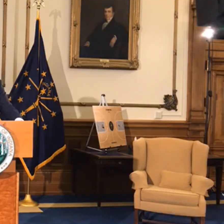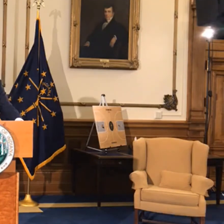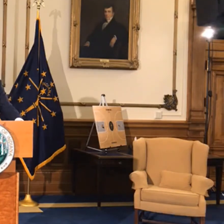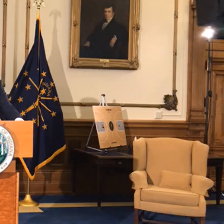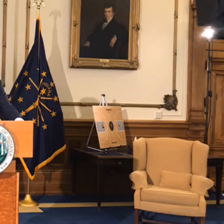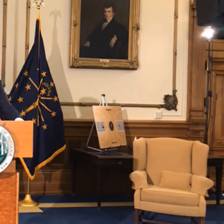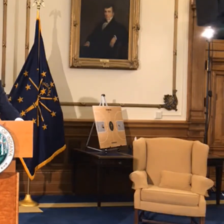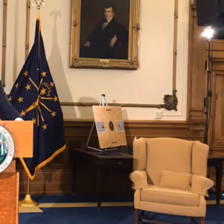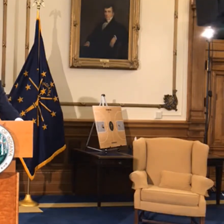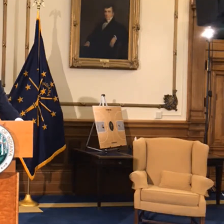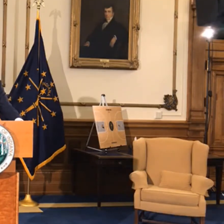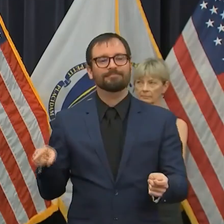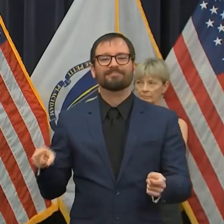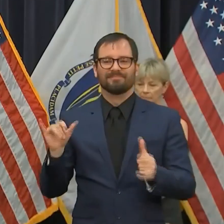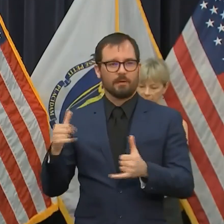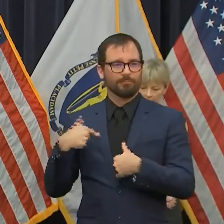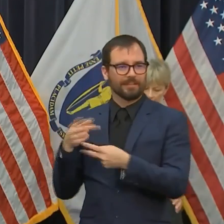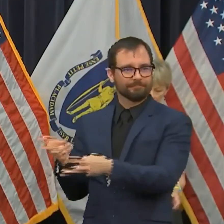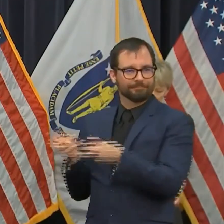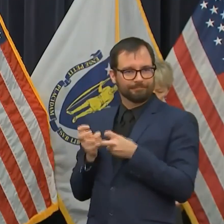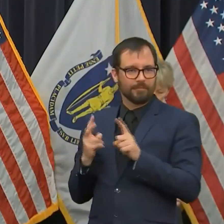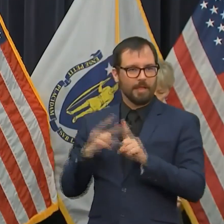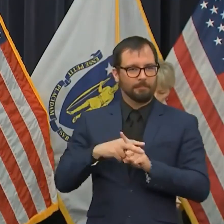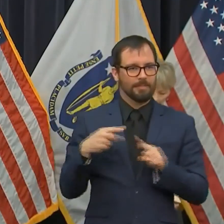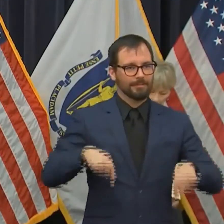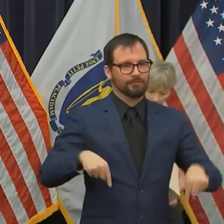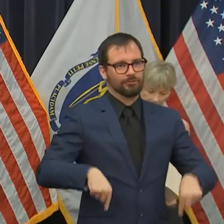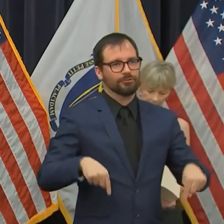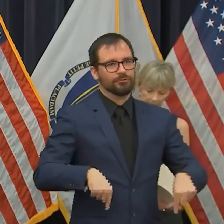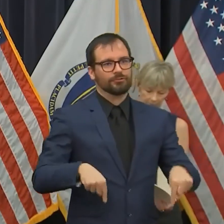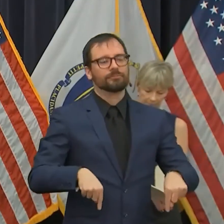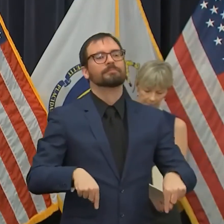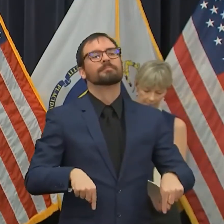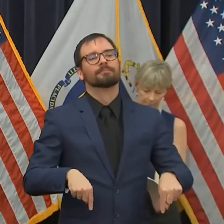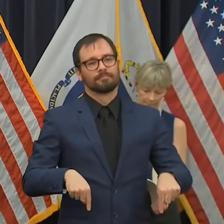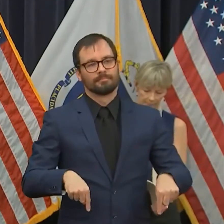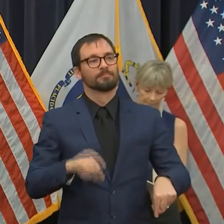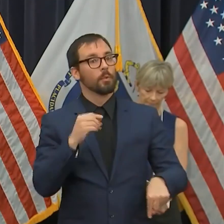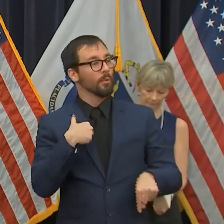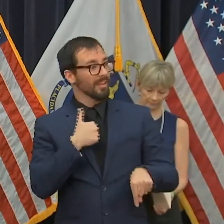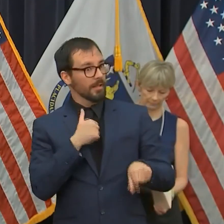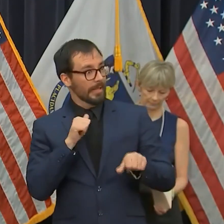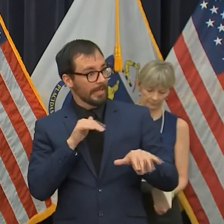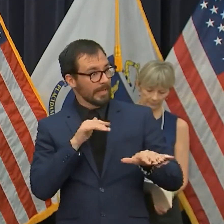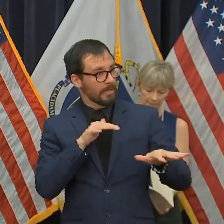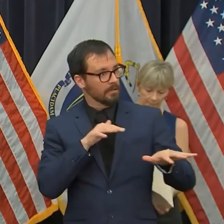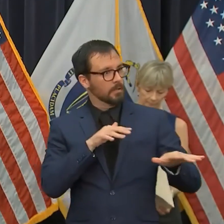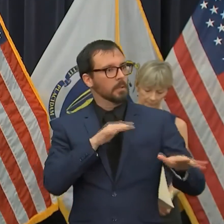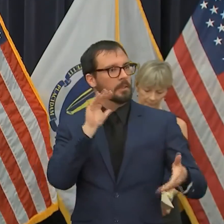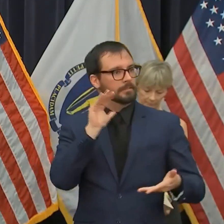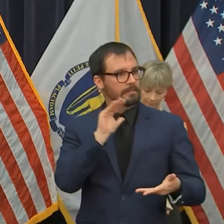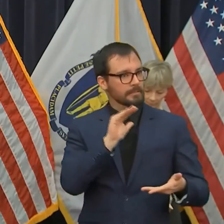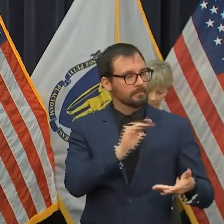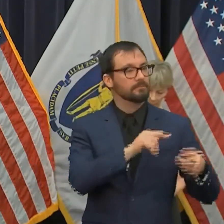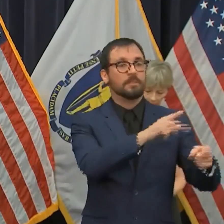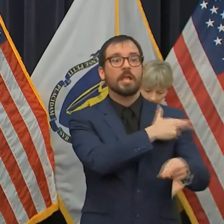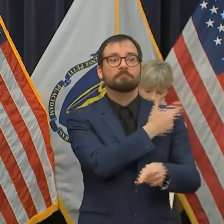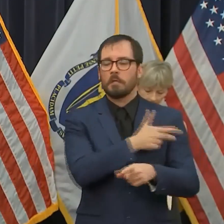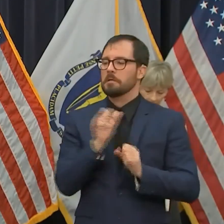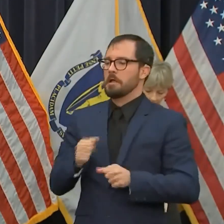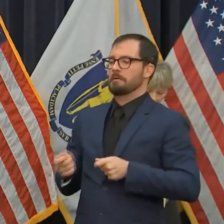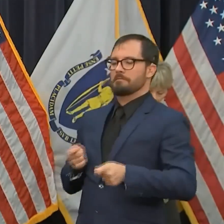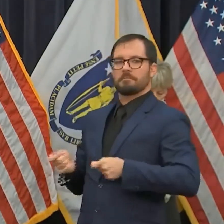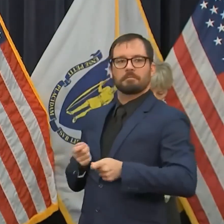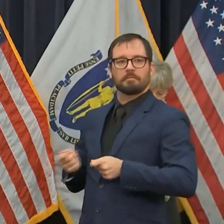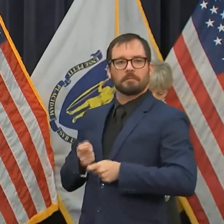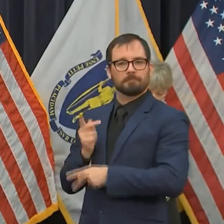weeks are critical. These are obviously profoundly difficult times. I've had numerous conversations with people